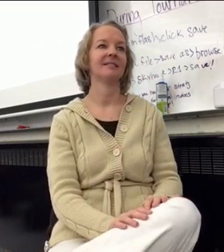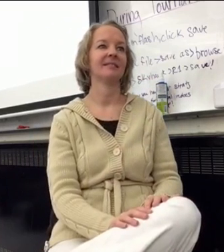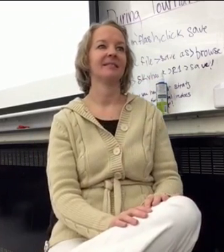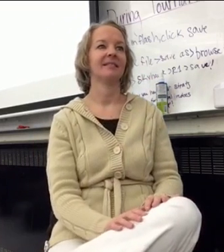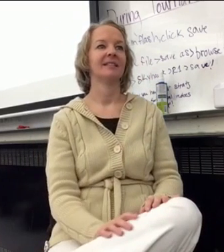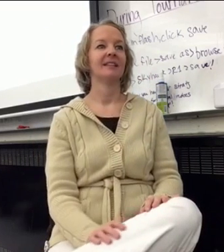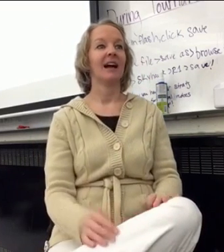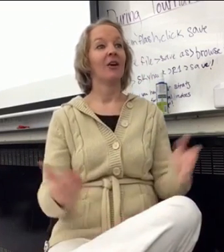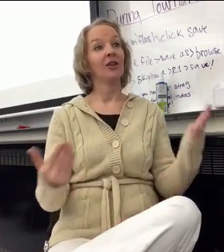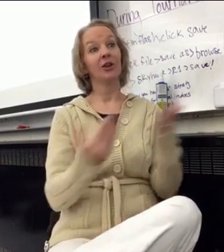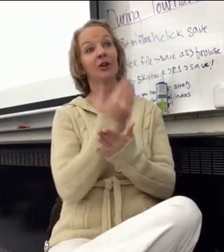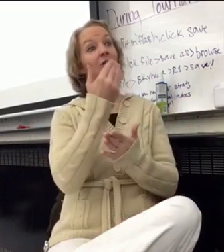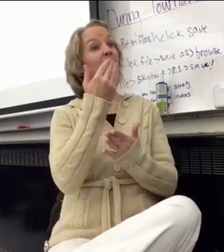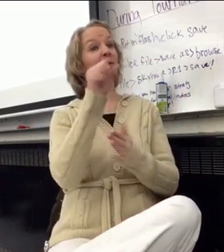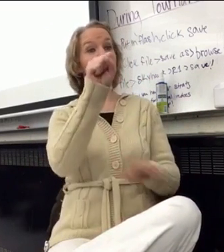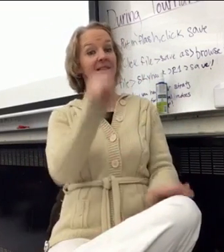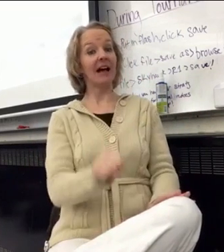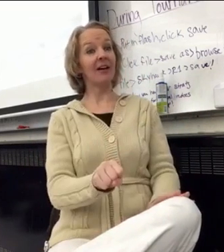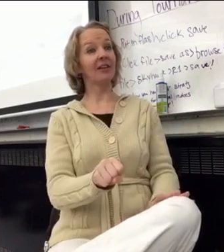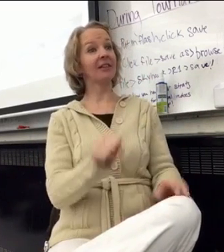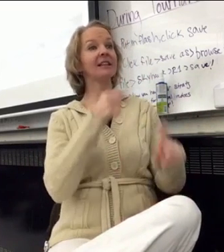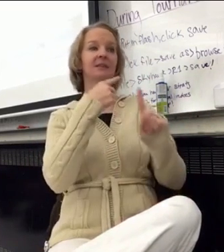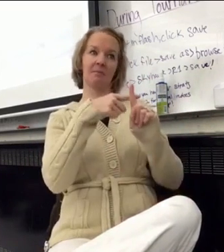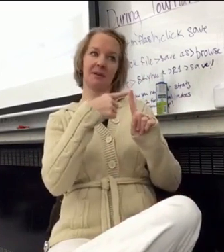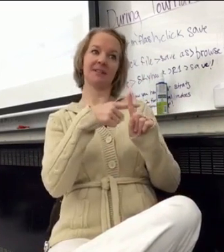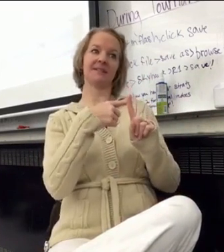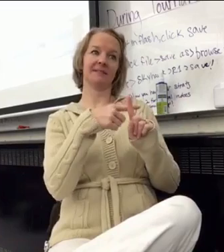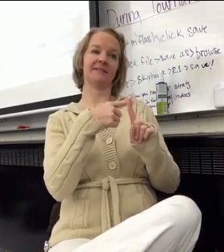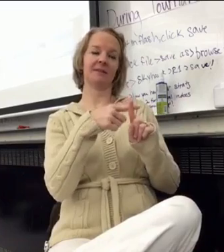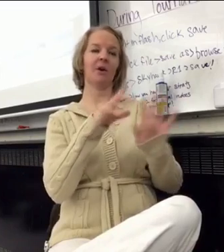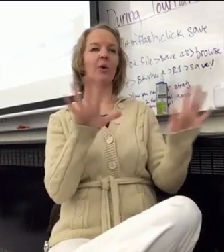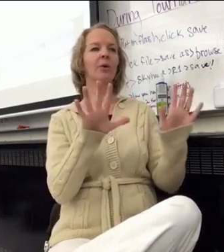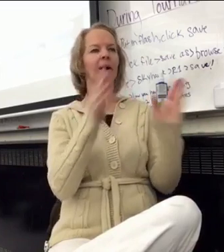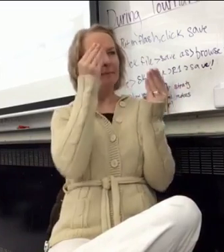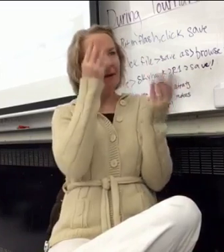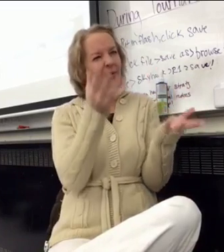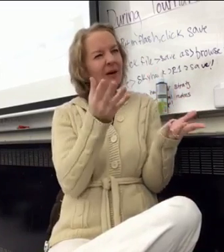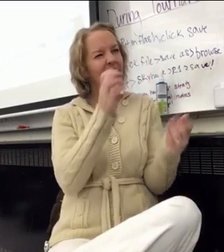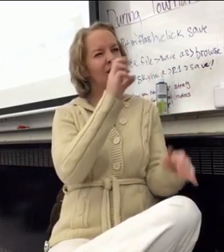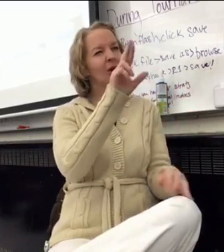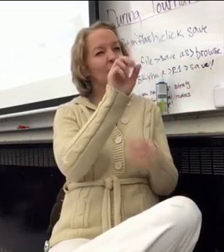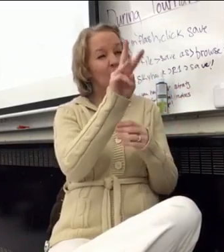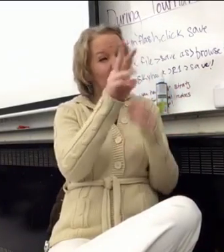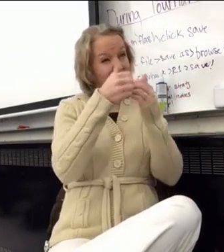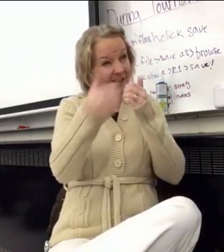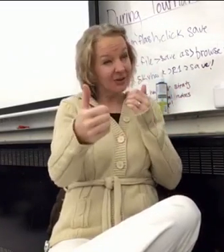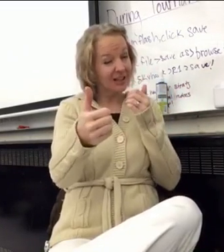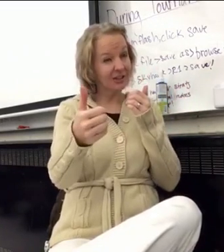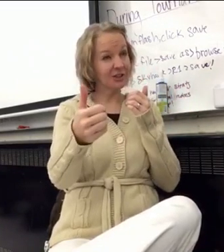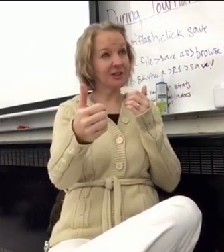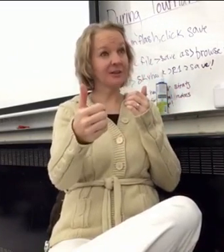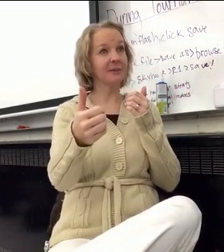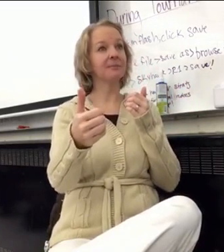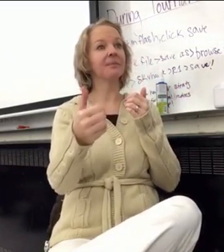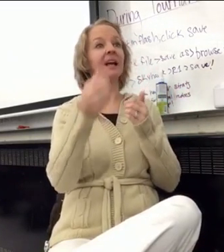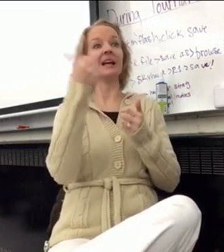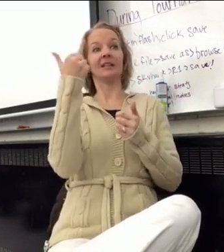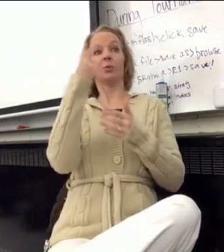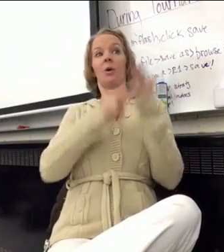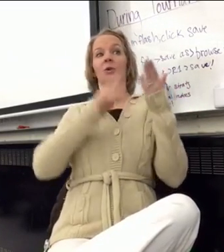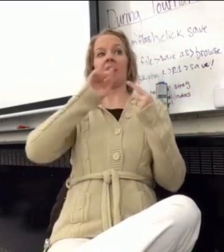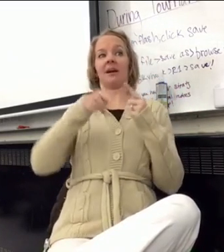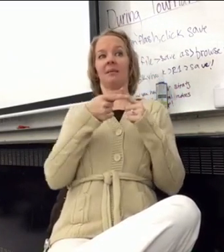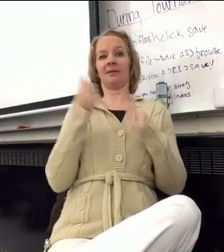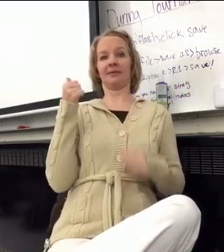Now, the New South is going to be the positive of this. Oh, by the way, in terms of Jim Crow segregation, by the way, this is what we're talking